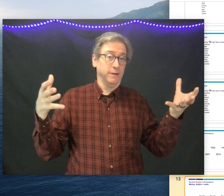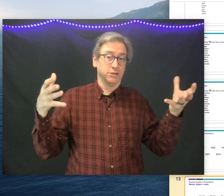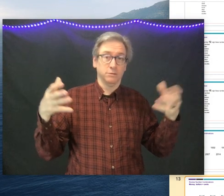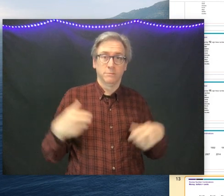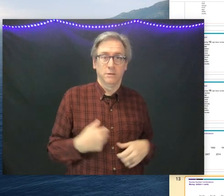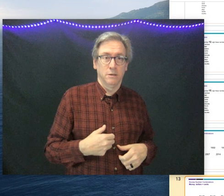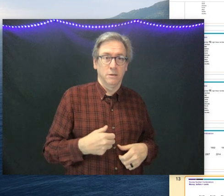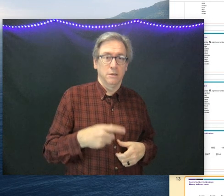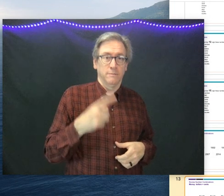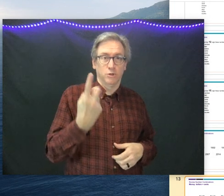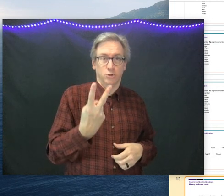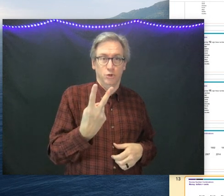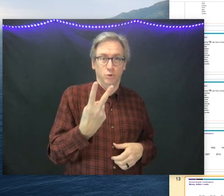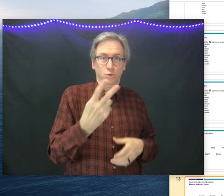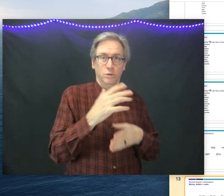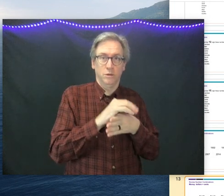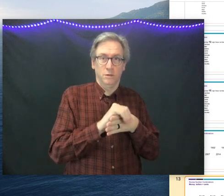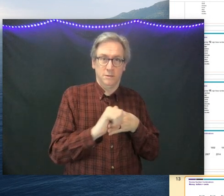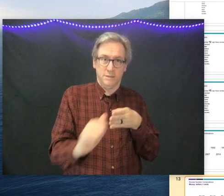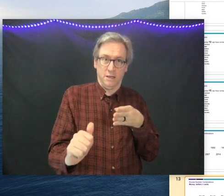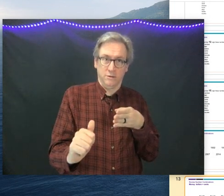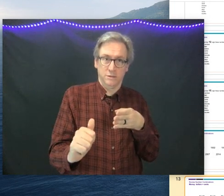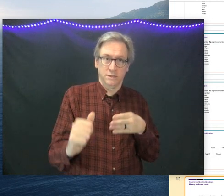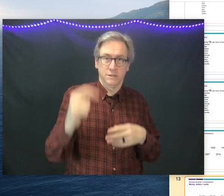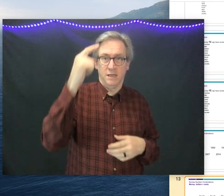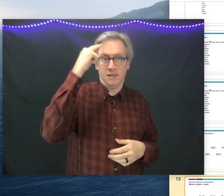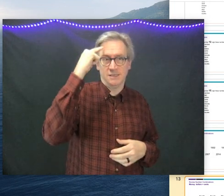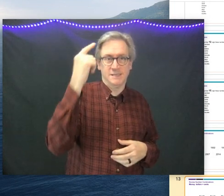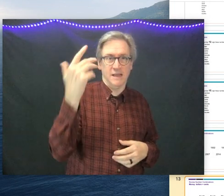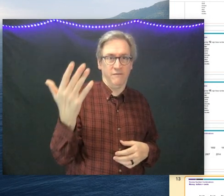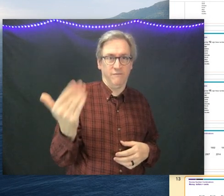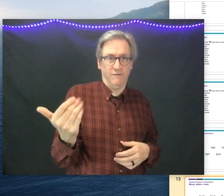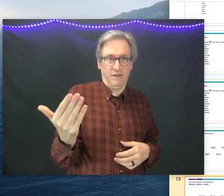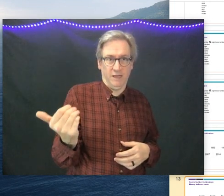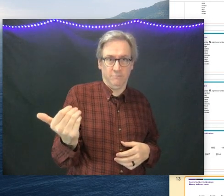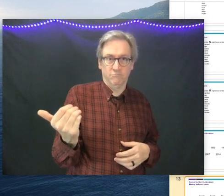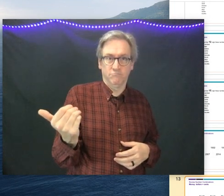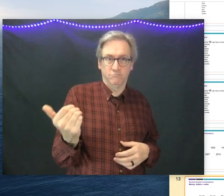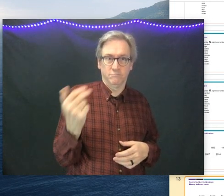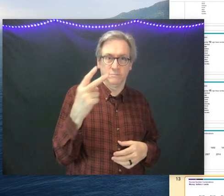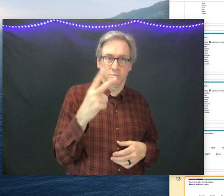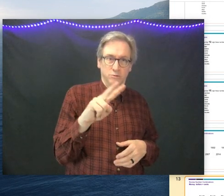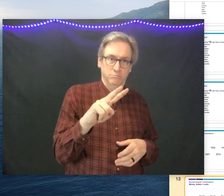full picture, $2, cent 15.